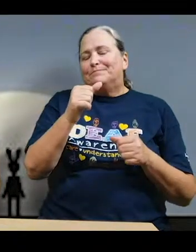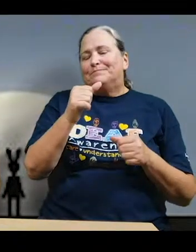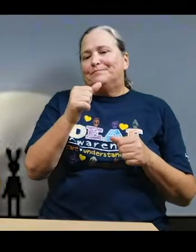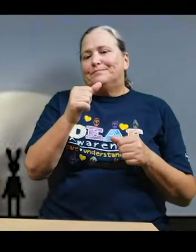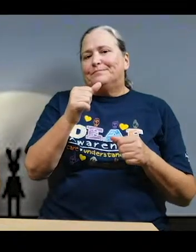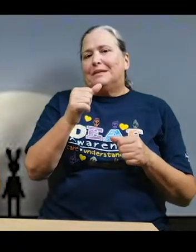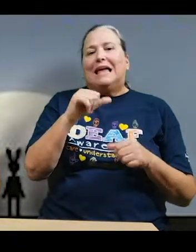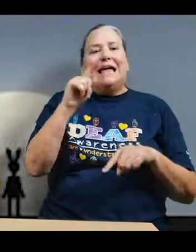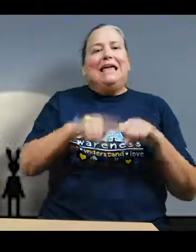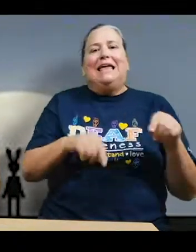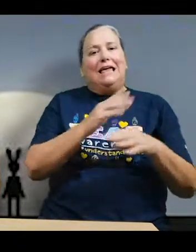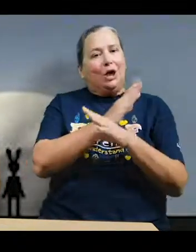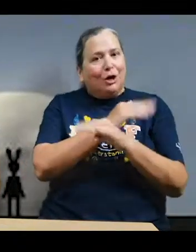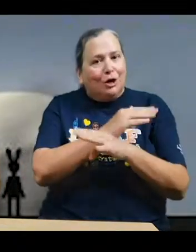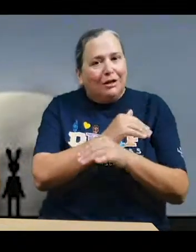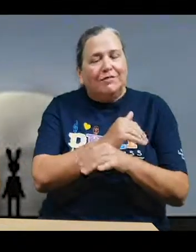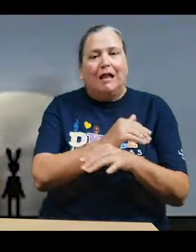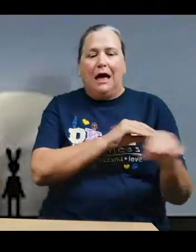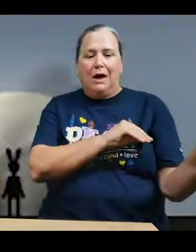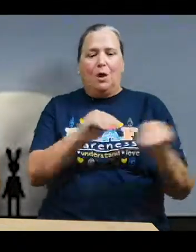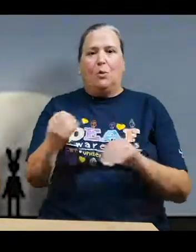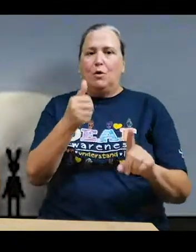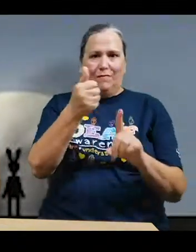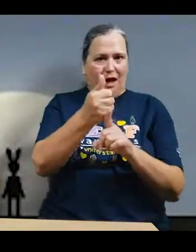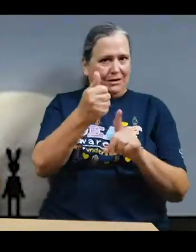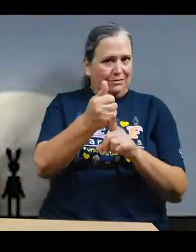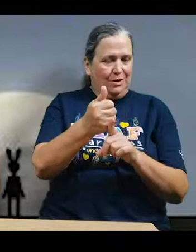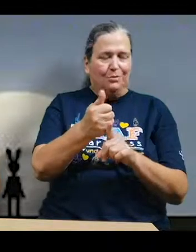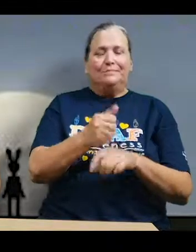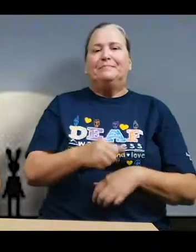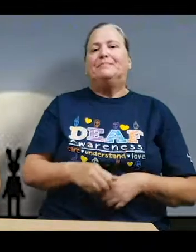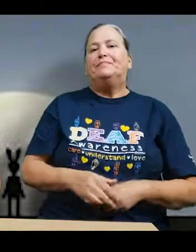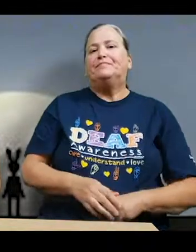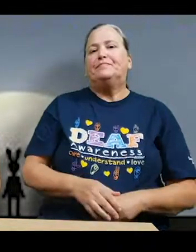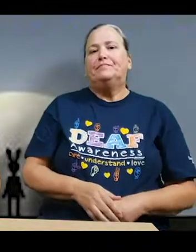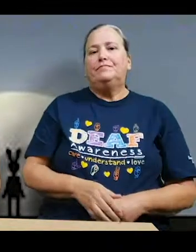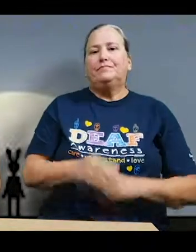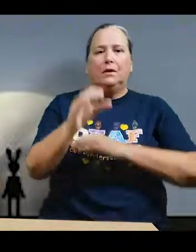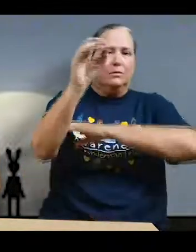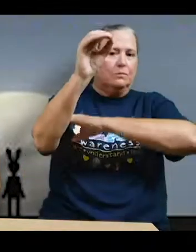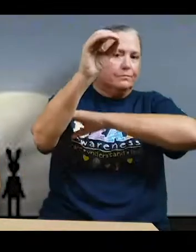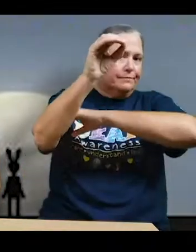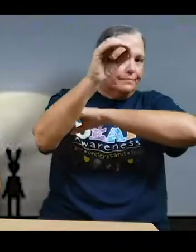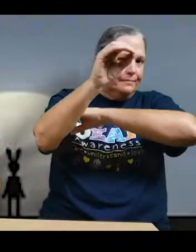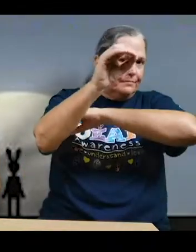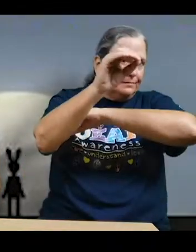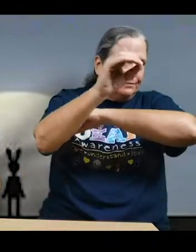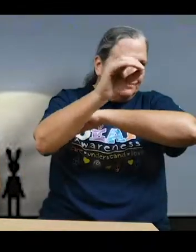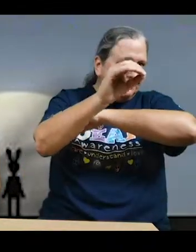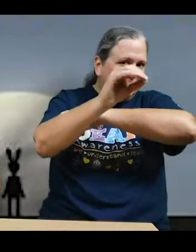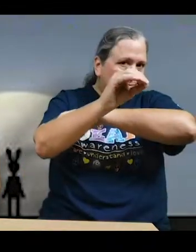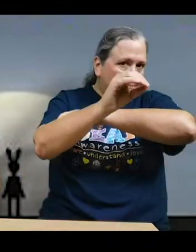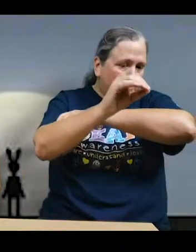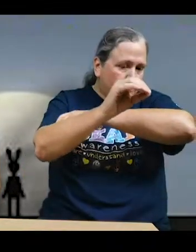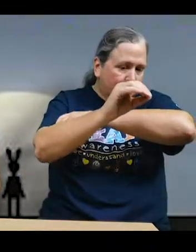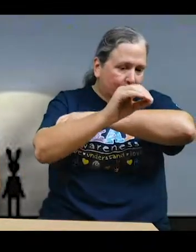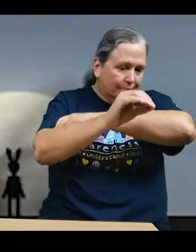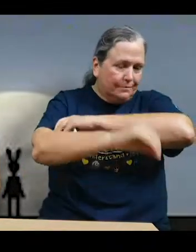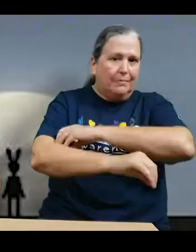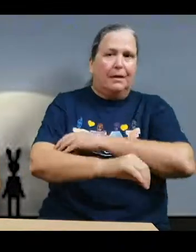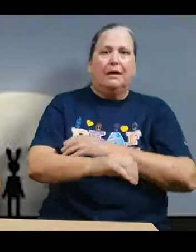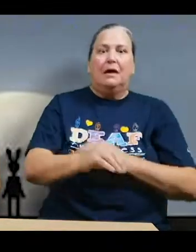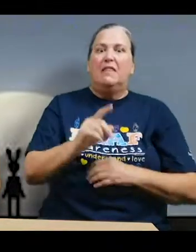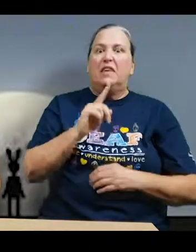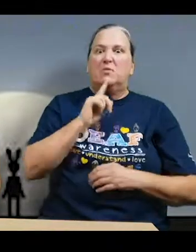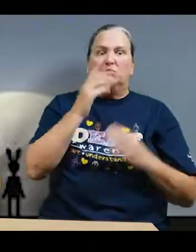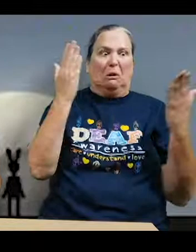could not move on his own at all, in any way. Dusk descended over the field, and then came true